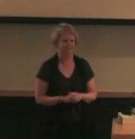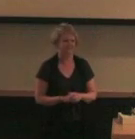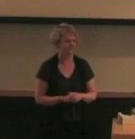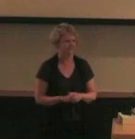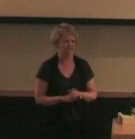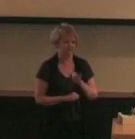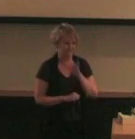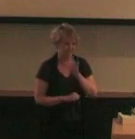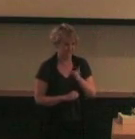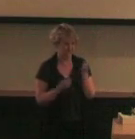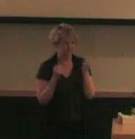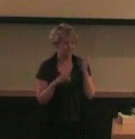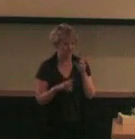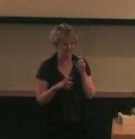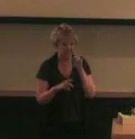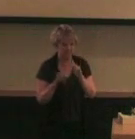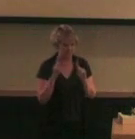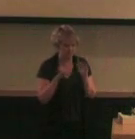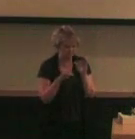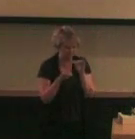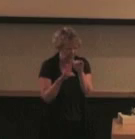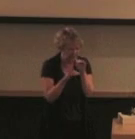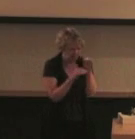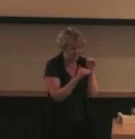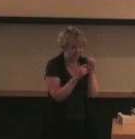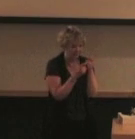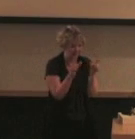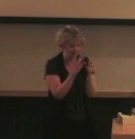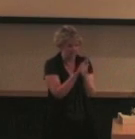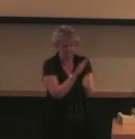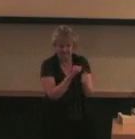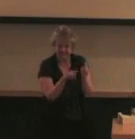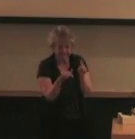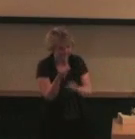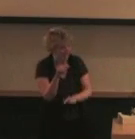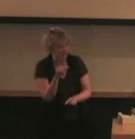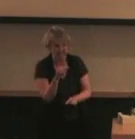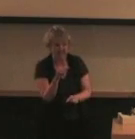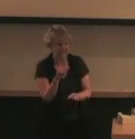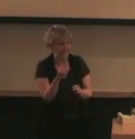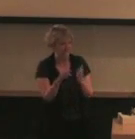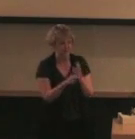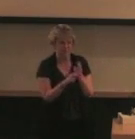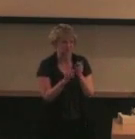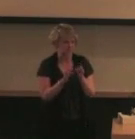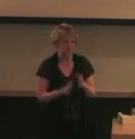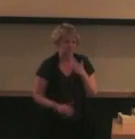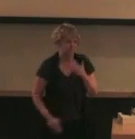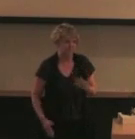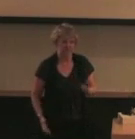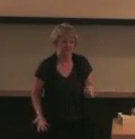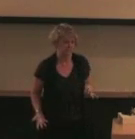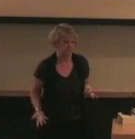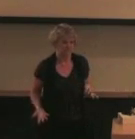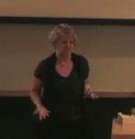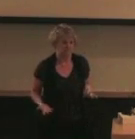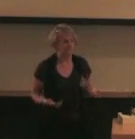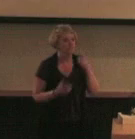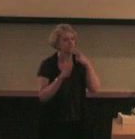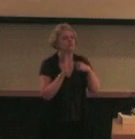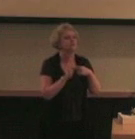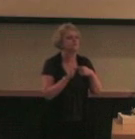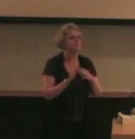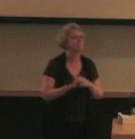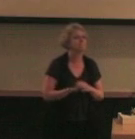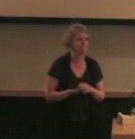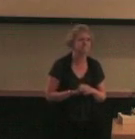The reality is, many deaf people have limited language skills and cannot make good use of interpreters. For example,